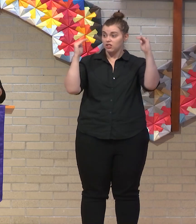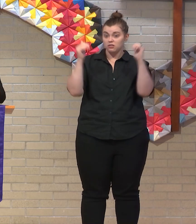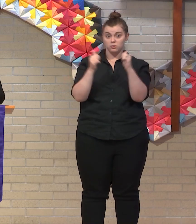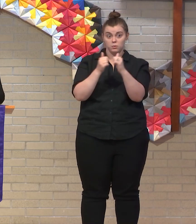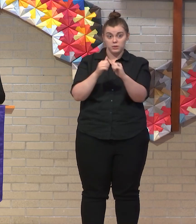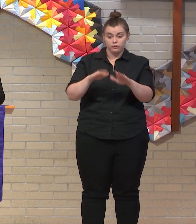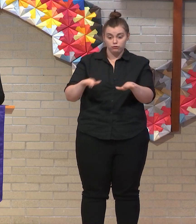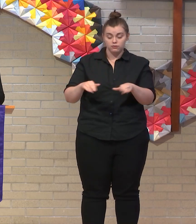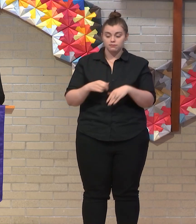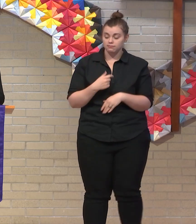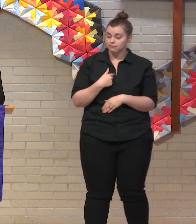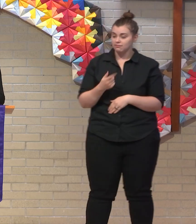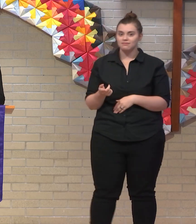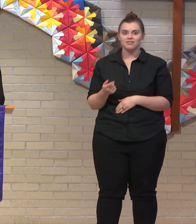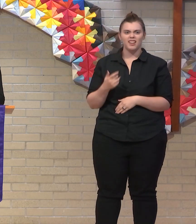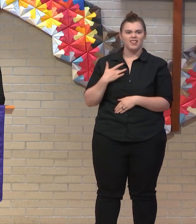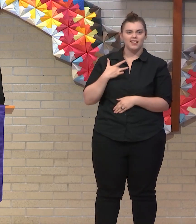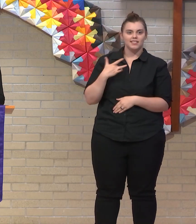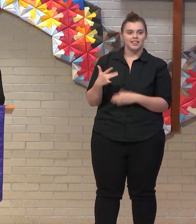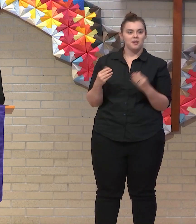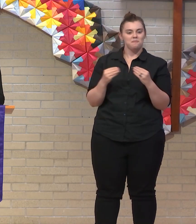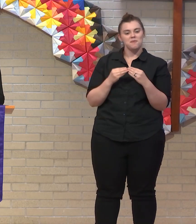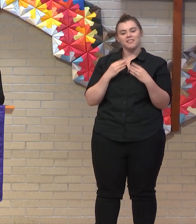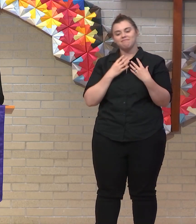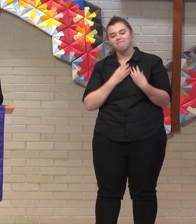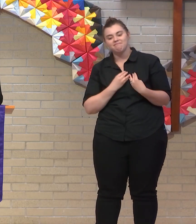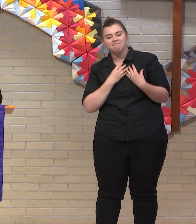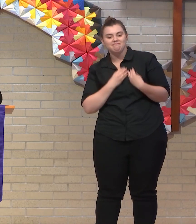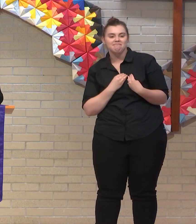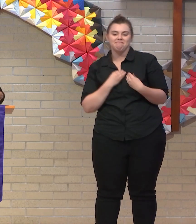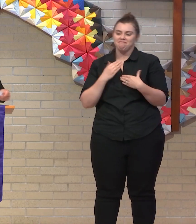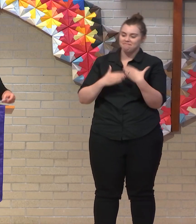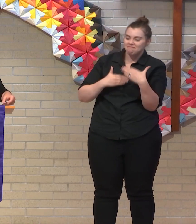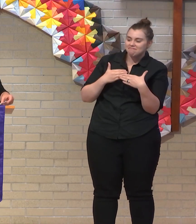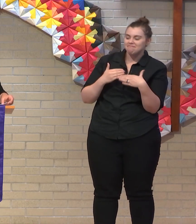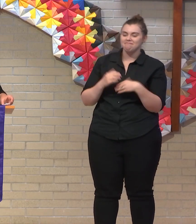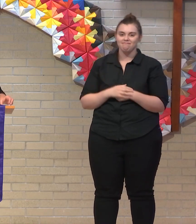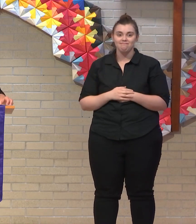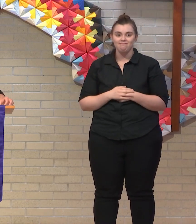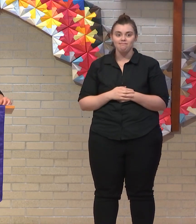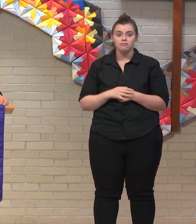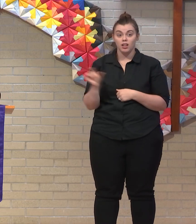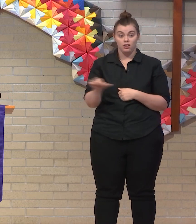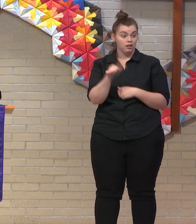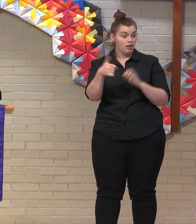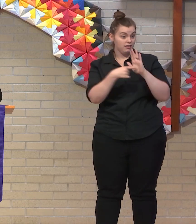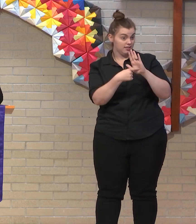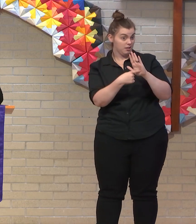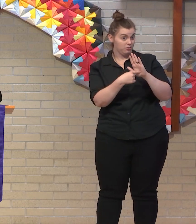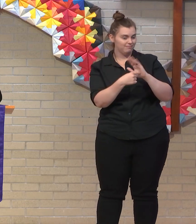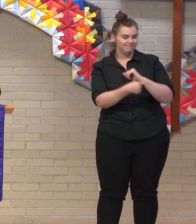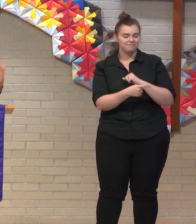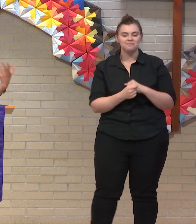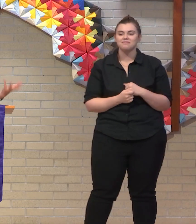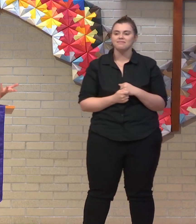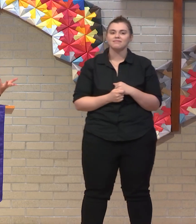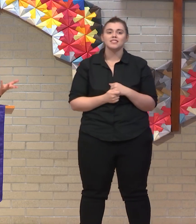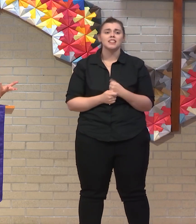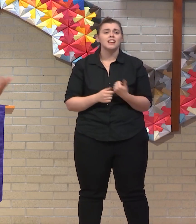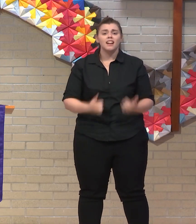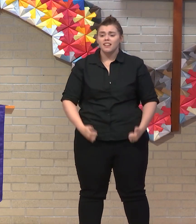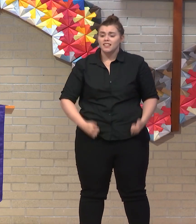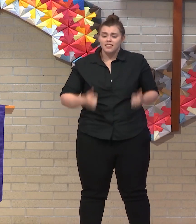with children, we are more generous and kind. Another example of synergy across